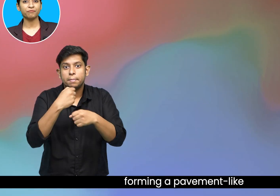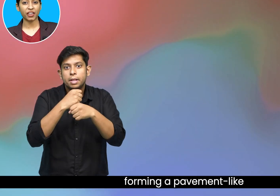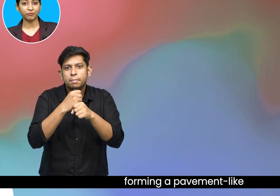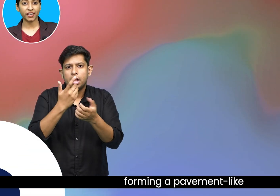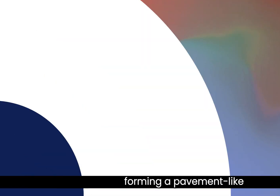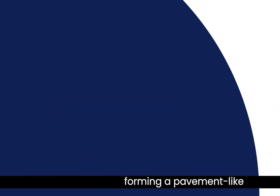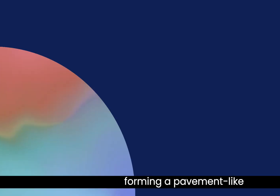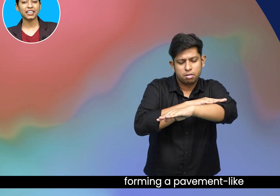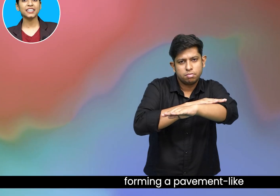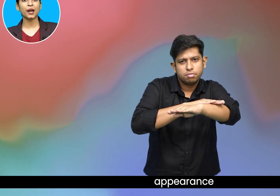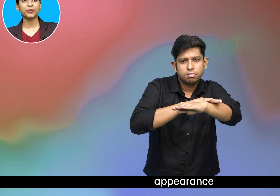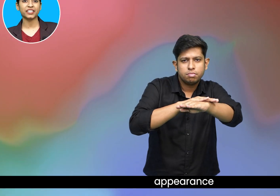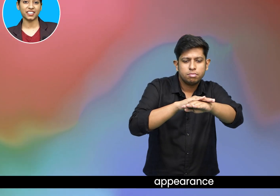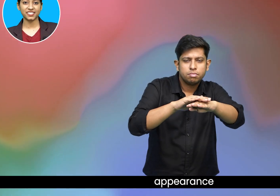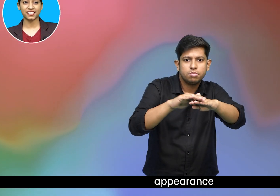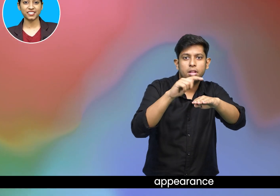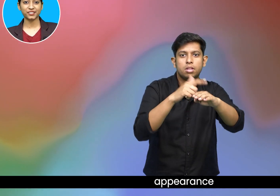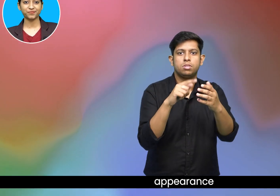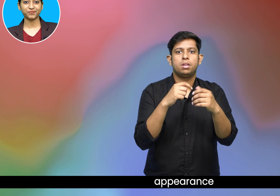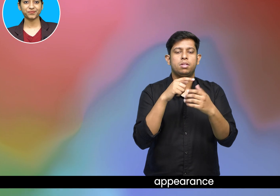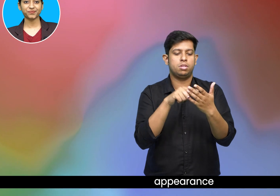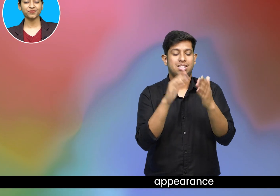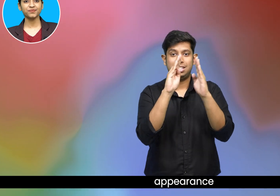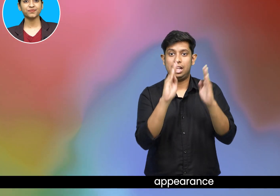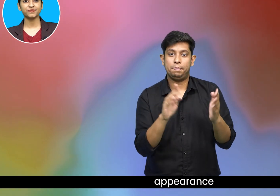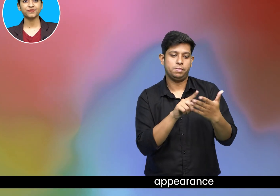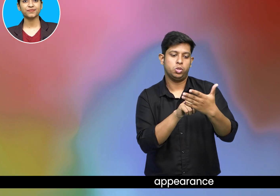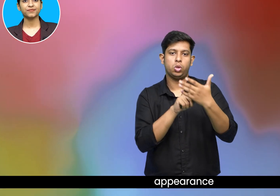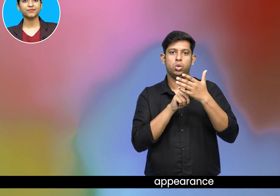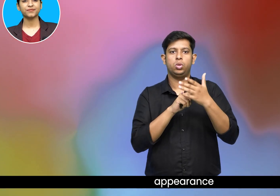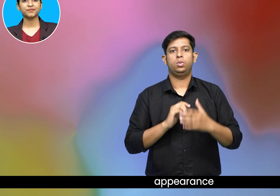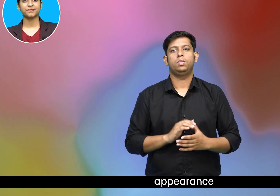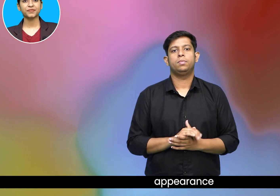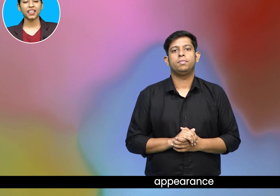forming a pavement-like appearance.